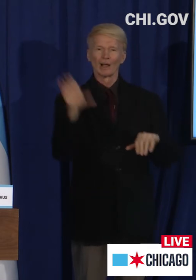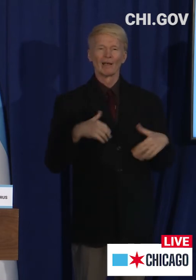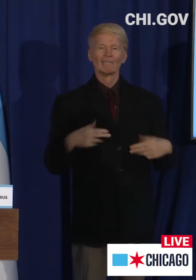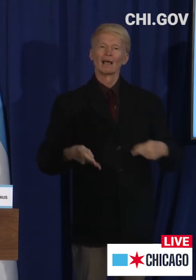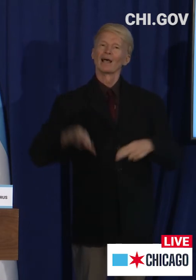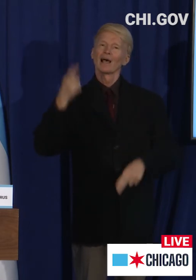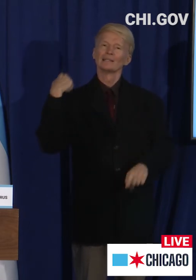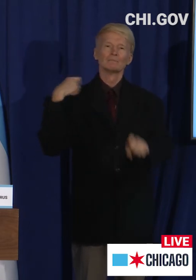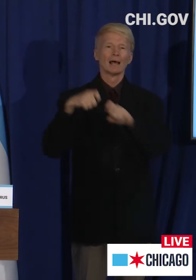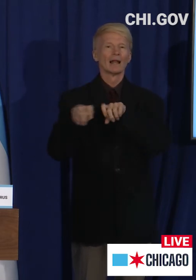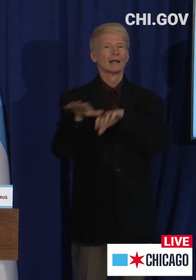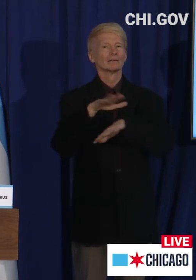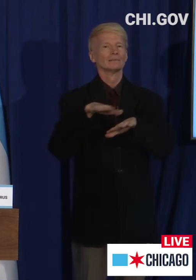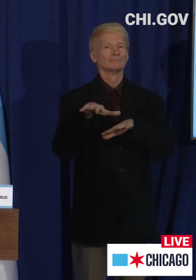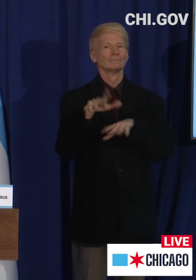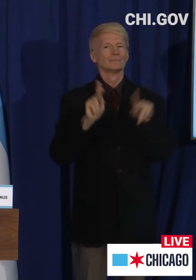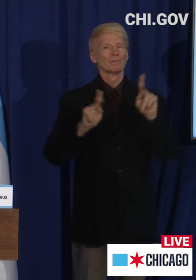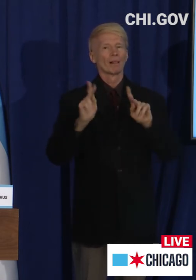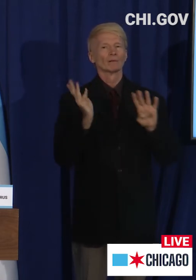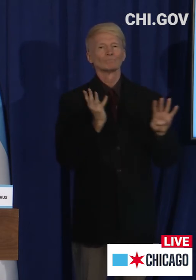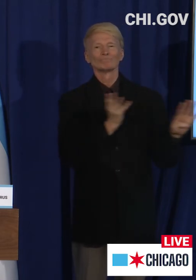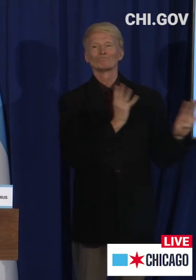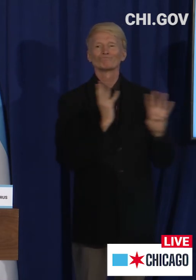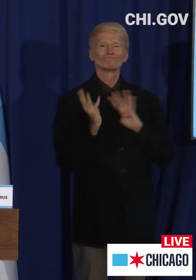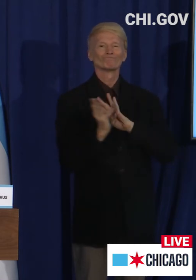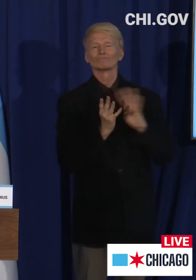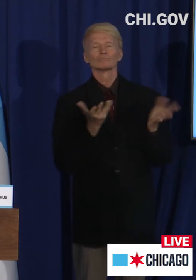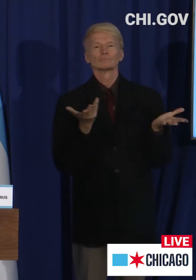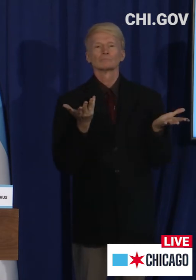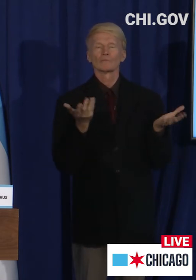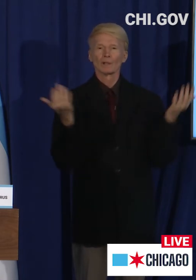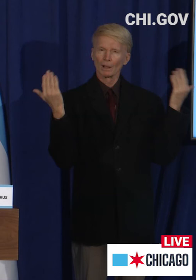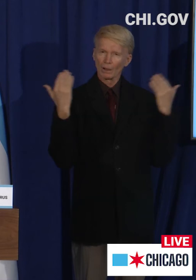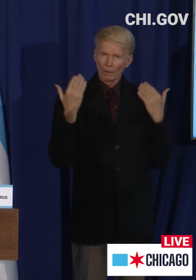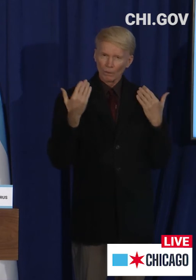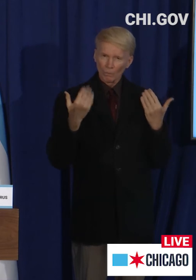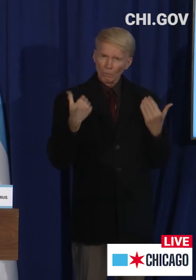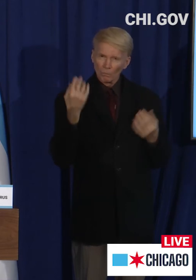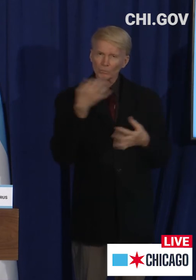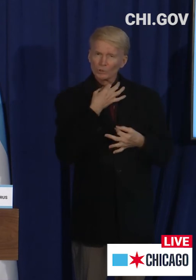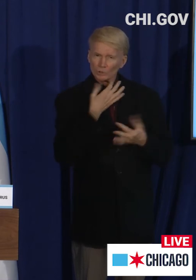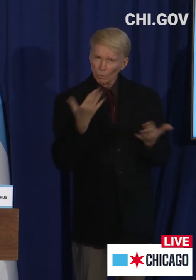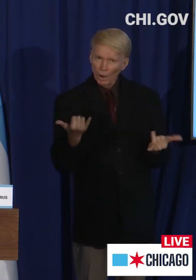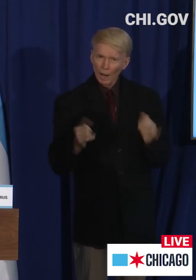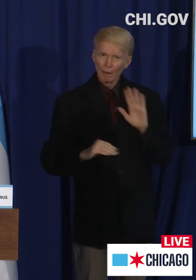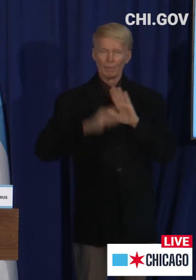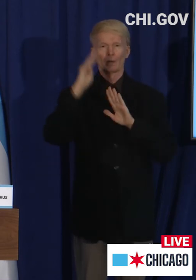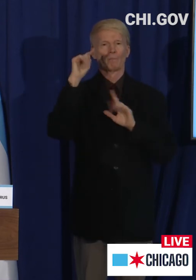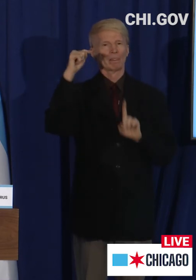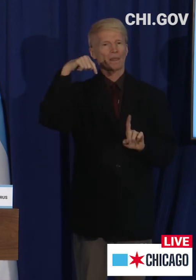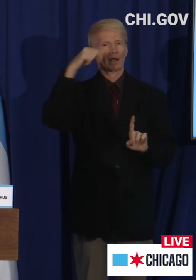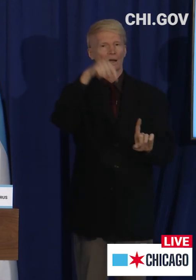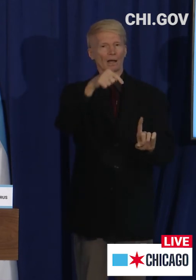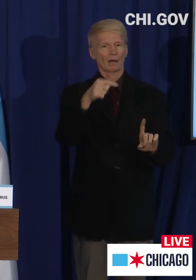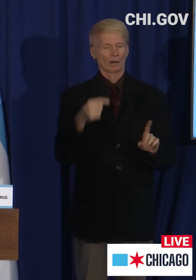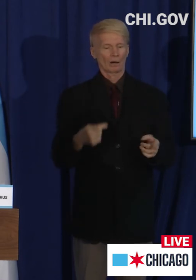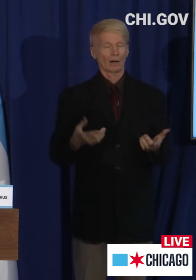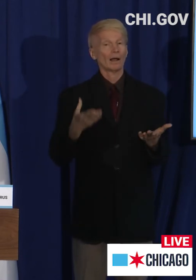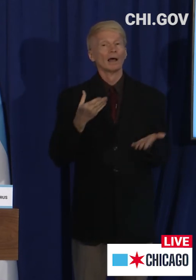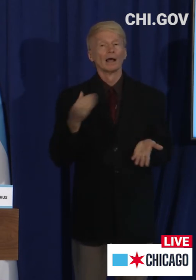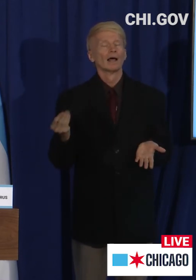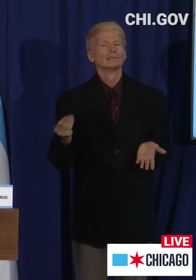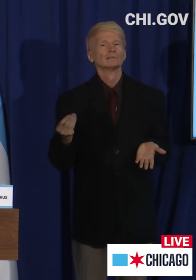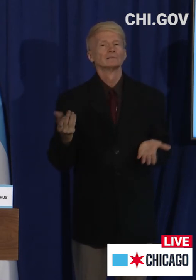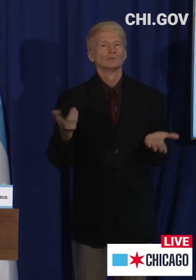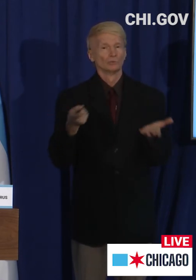population. Is there a particular reason why we were seeing an uptake in these spots, and what is the message